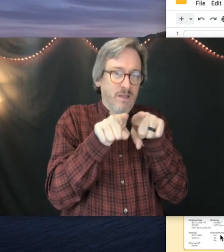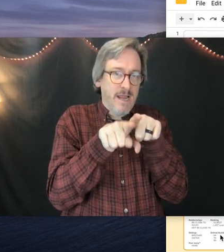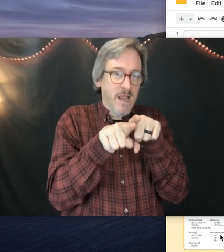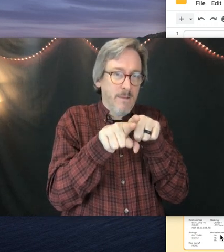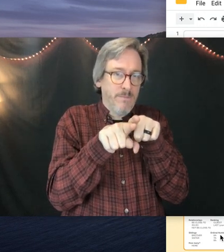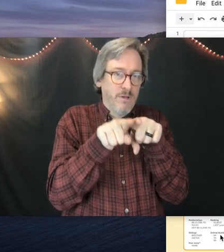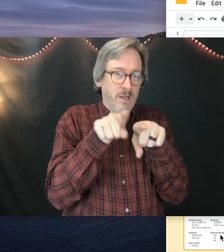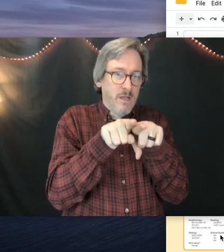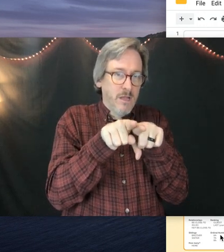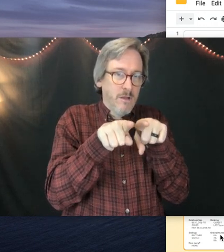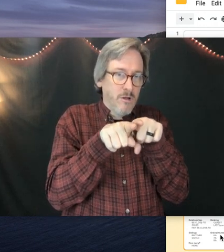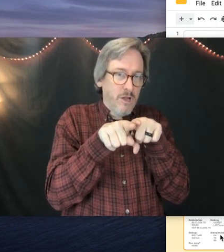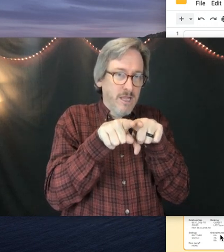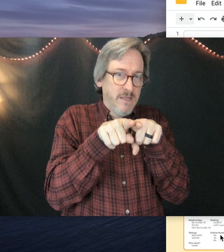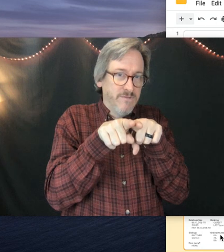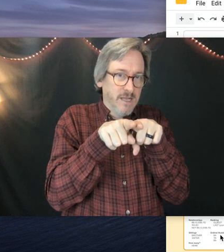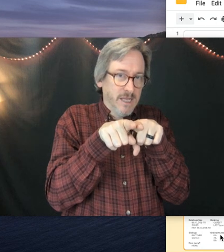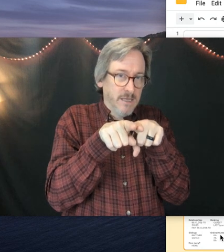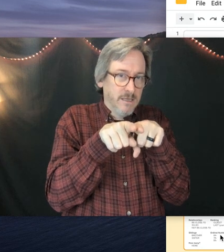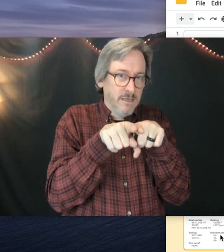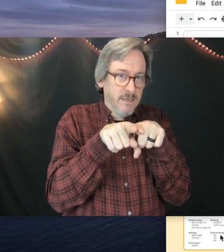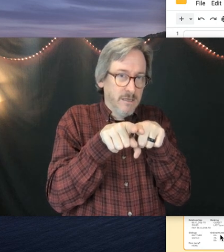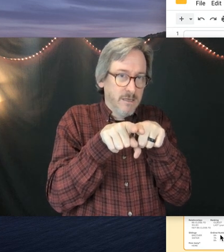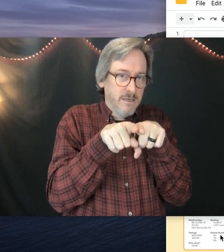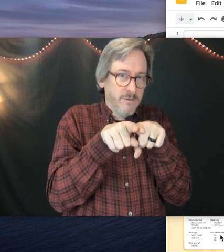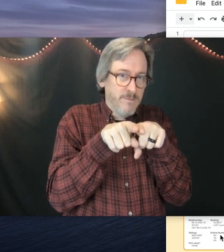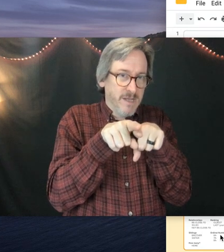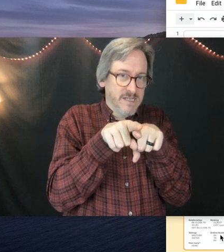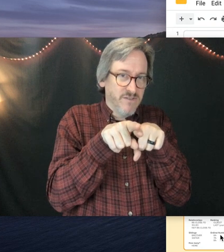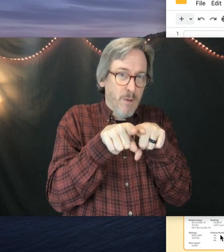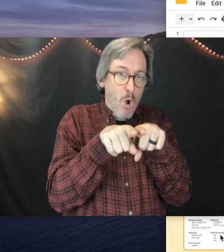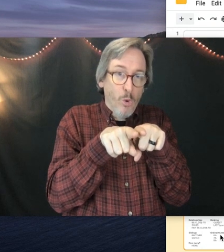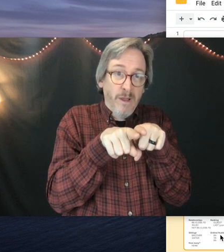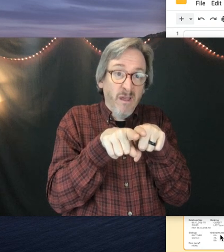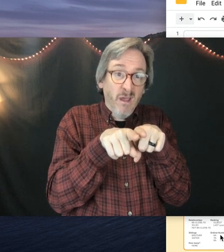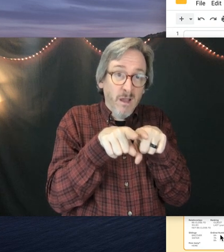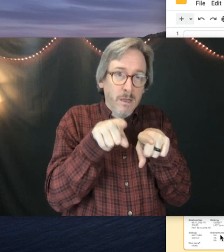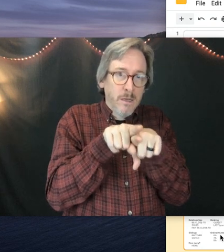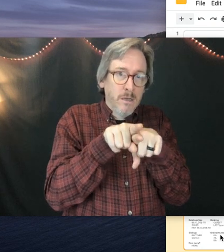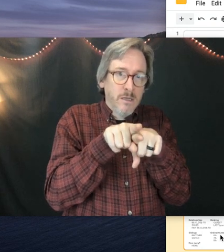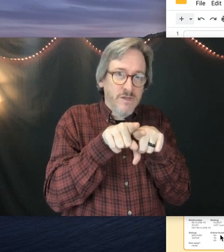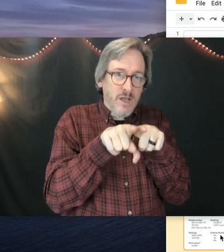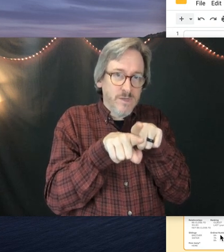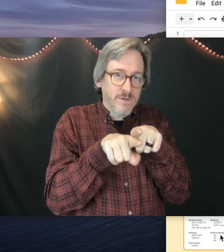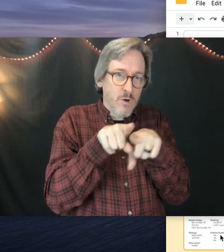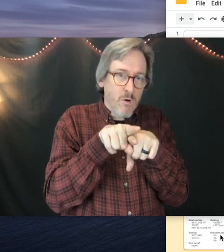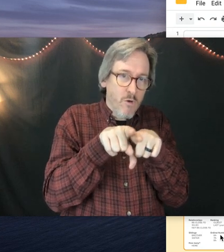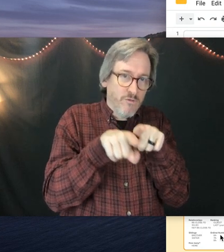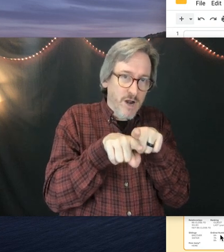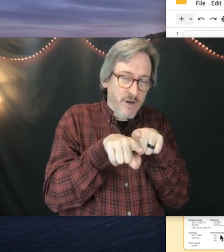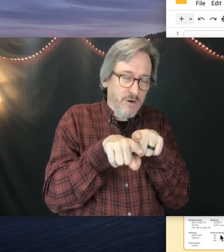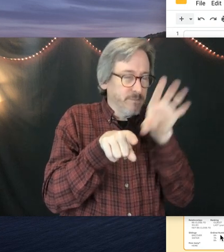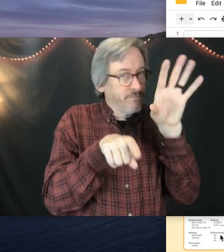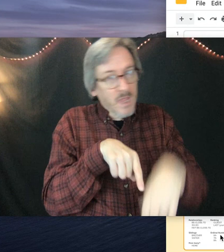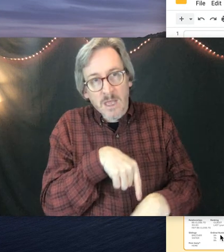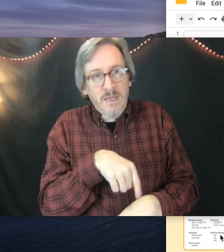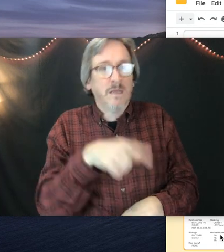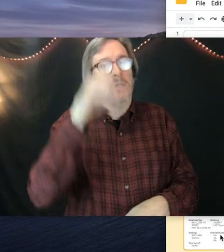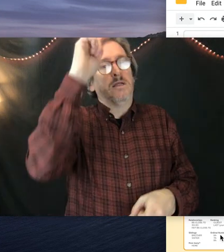never line up evenly because of bone. So they always would go over and